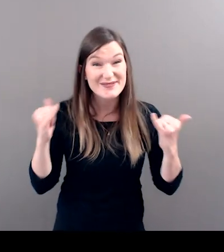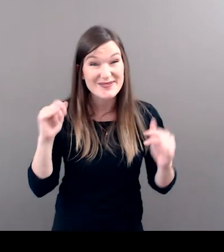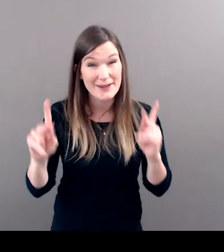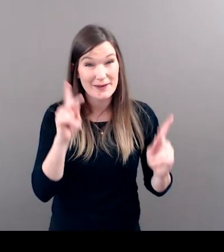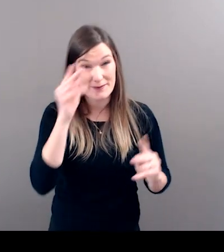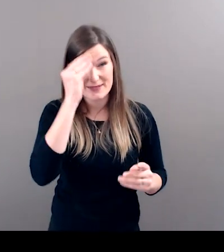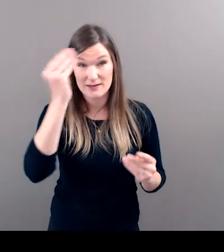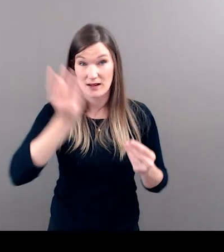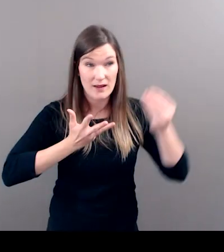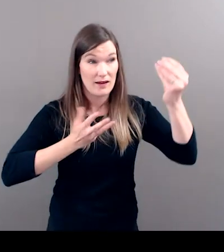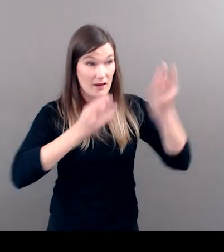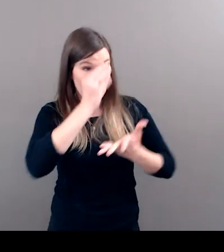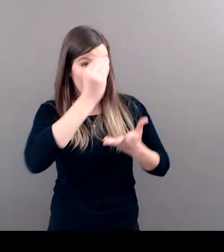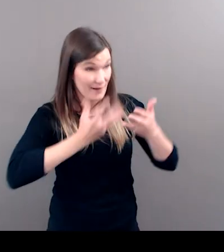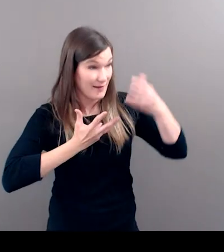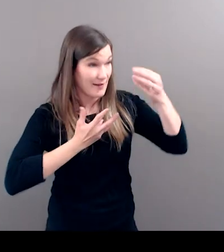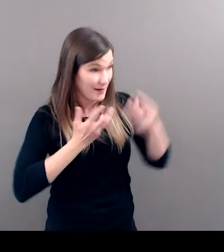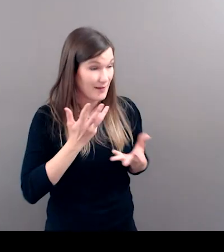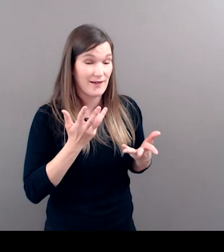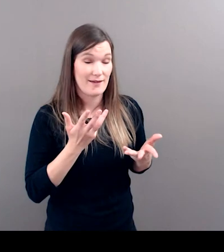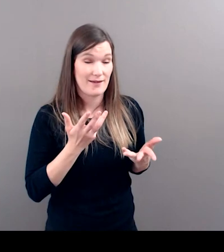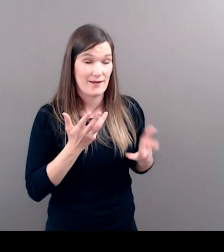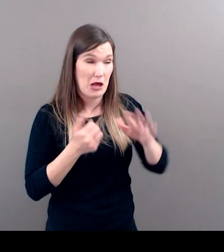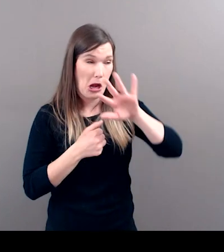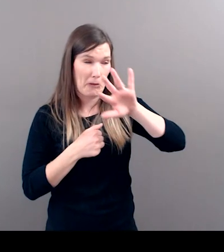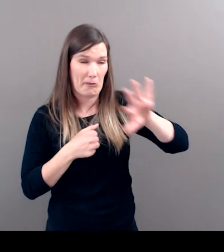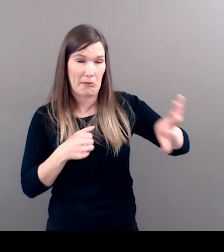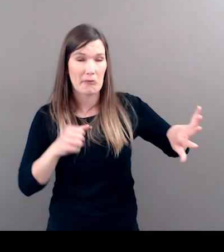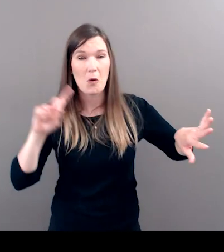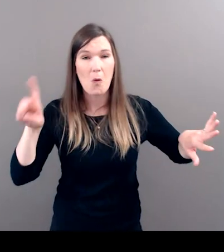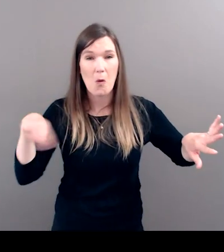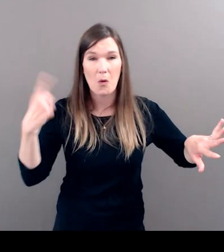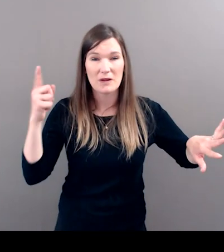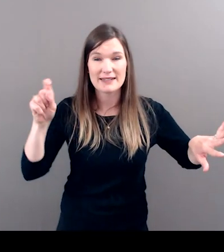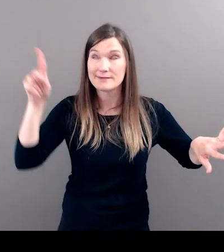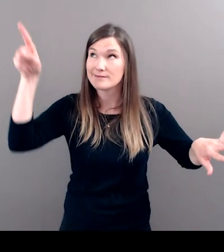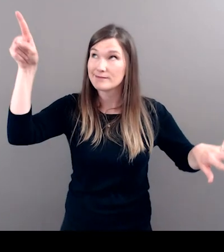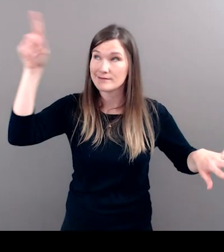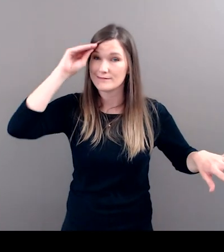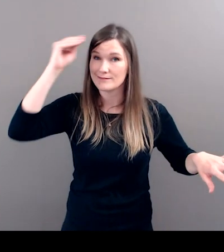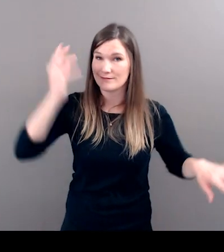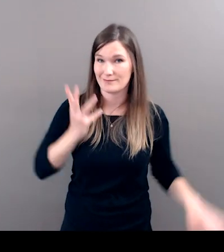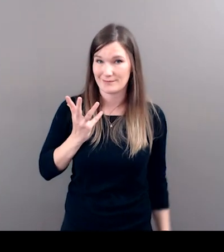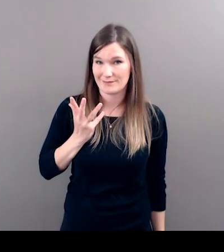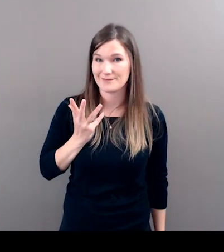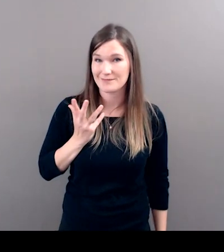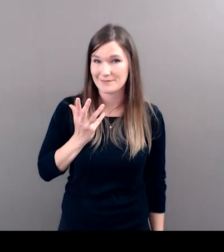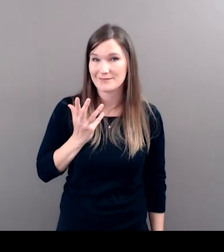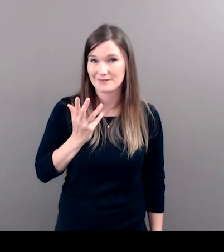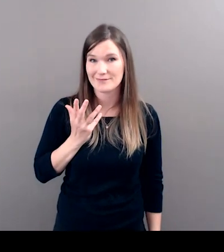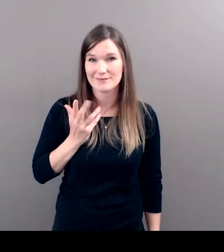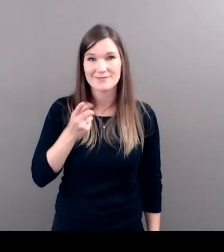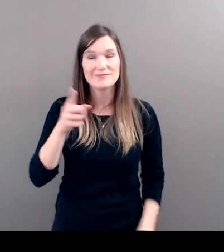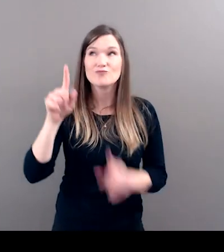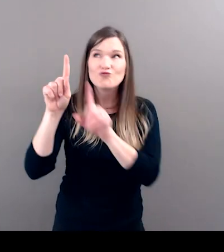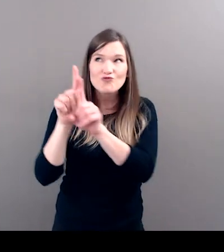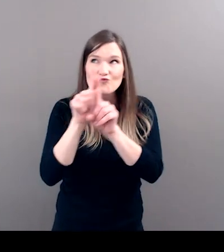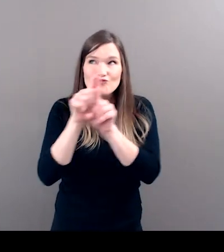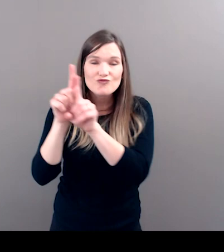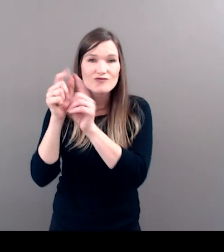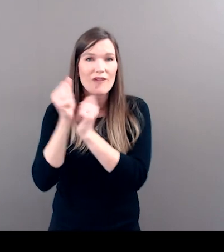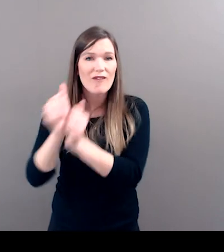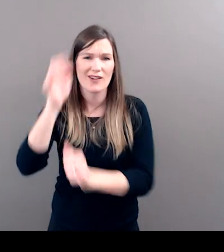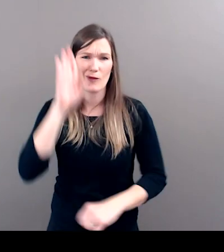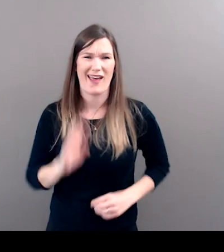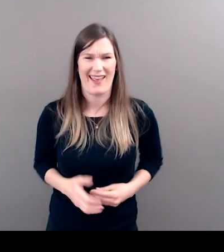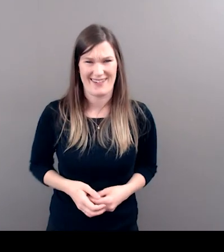Well, only person that really needs to decide that is God. And then you walk with God. And so if you feel like God has called you to